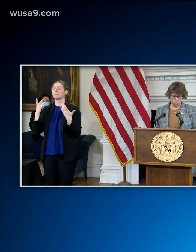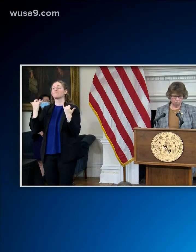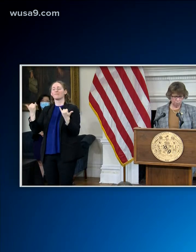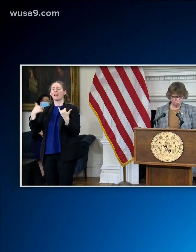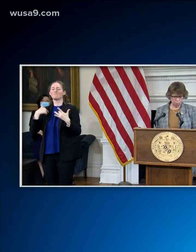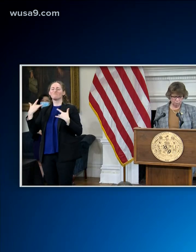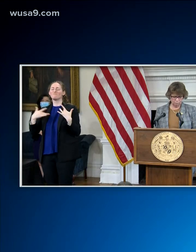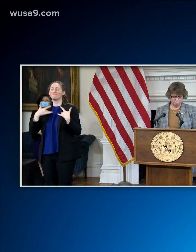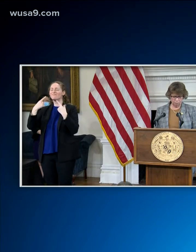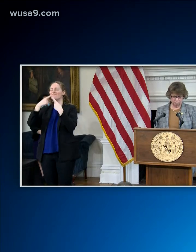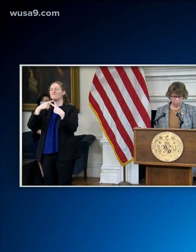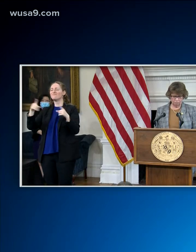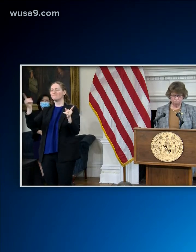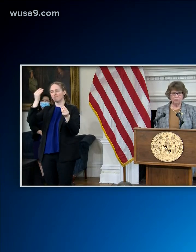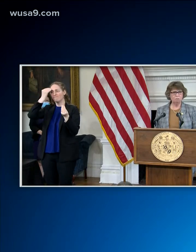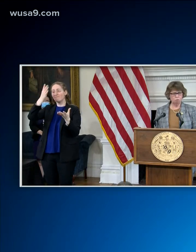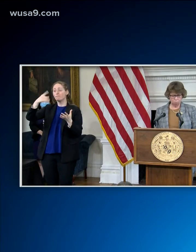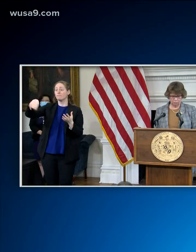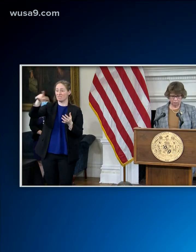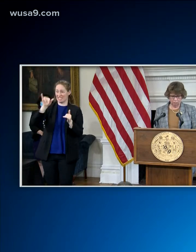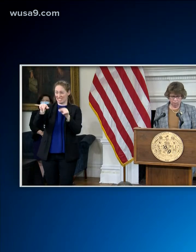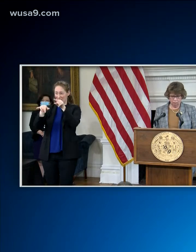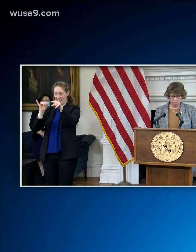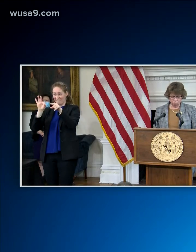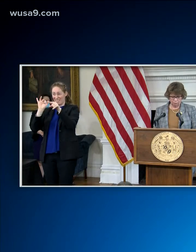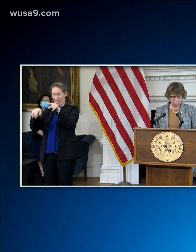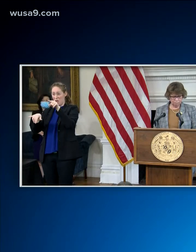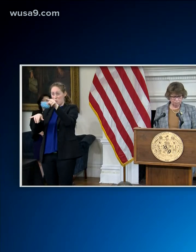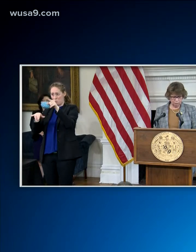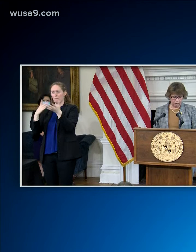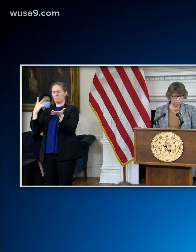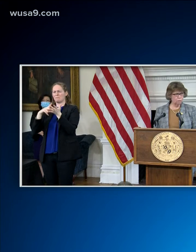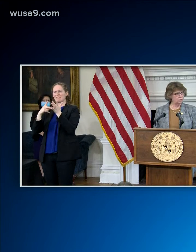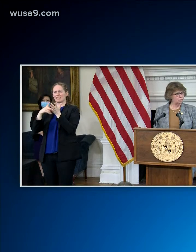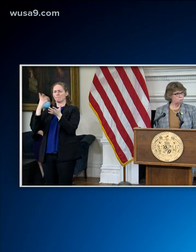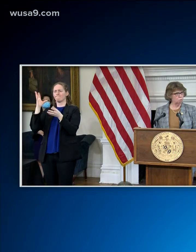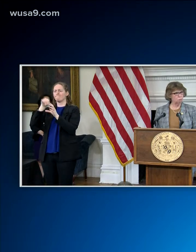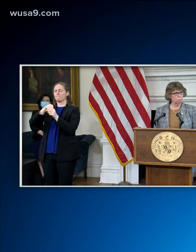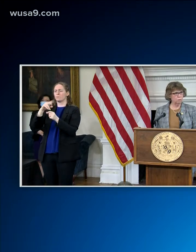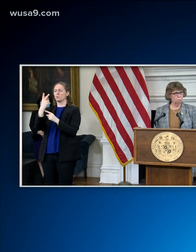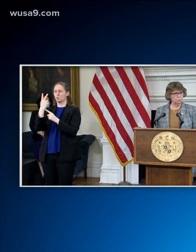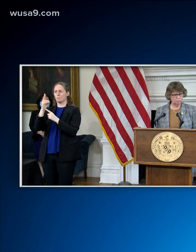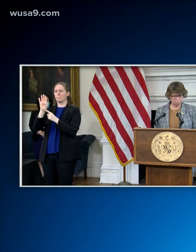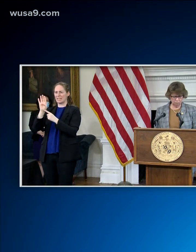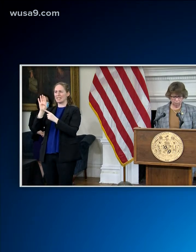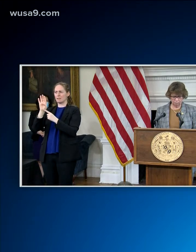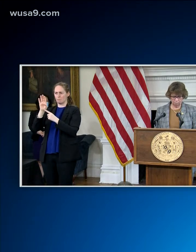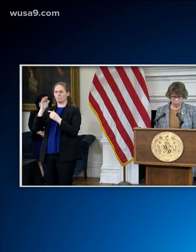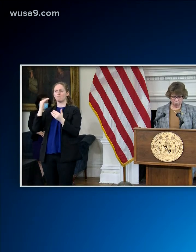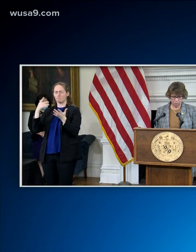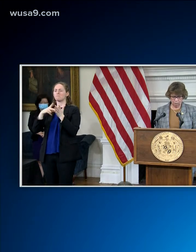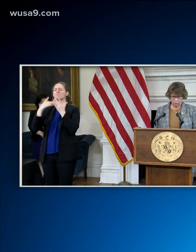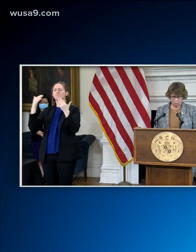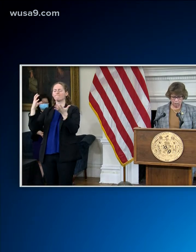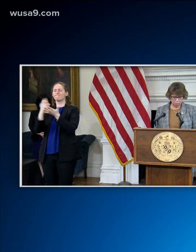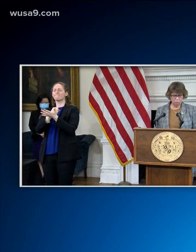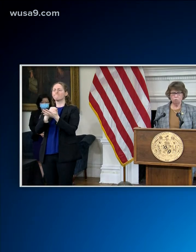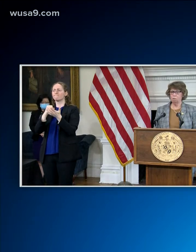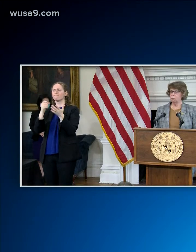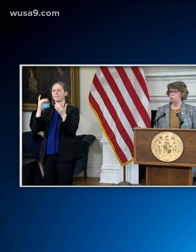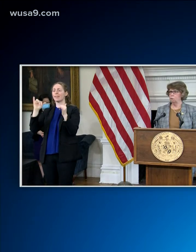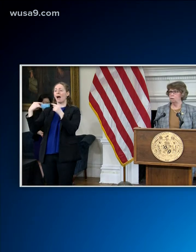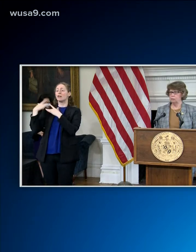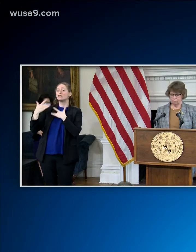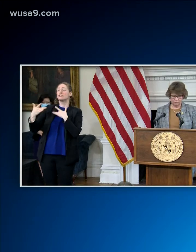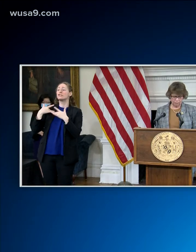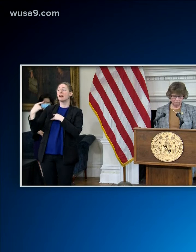broader group of people with disabilities in Phase 2B addresses the equity concerns for people with disabilities. The